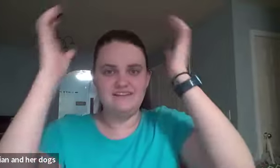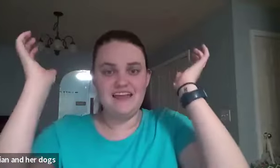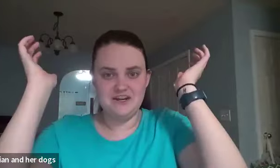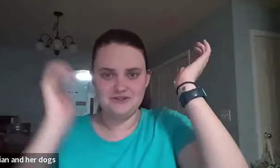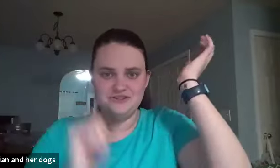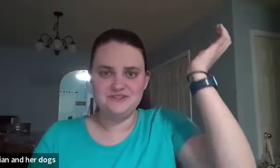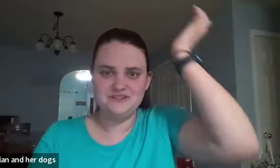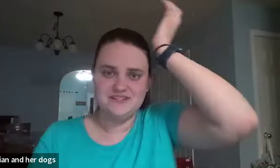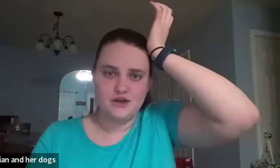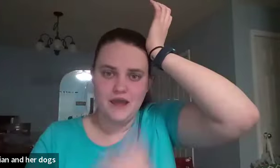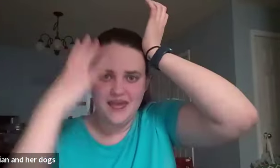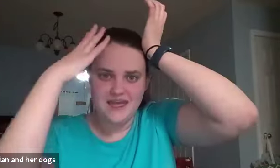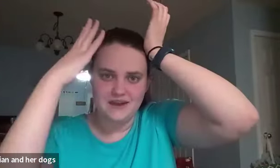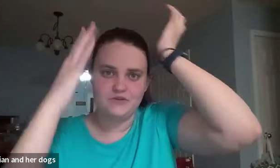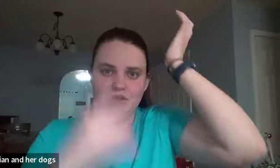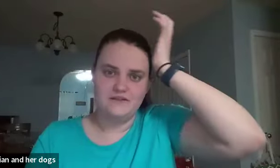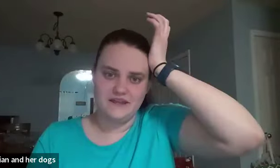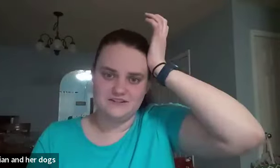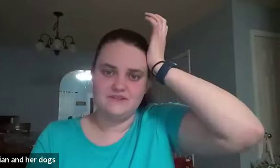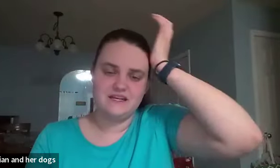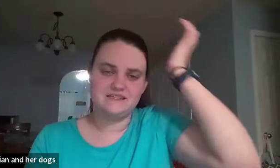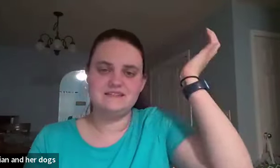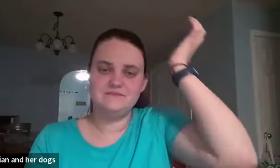all the layers. So head with all the layers of lettuce.